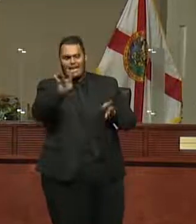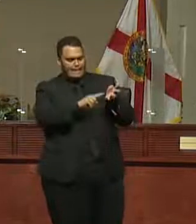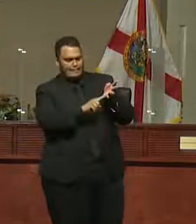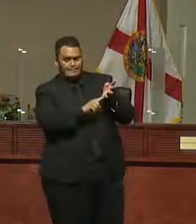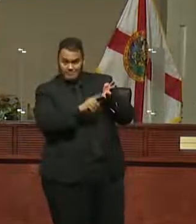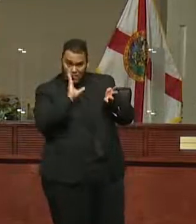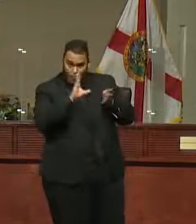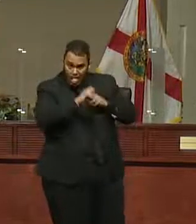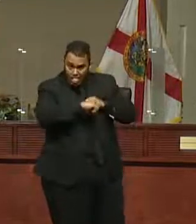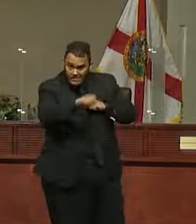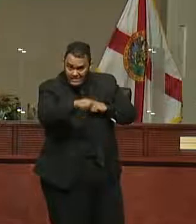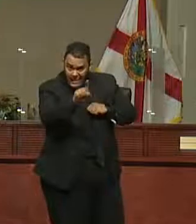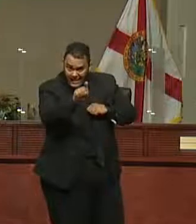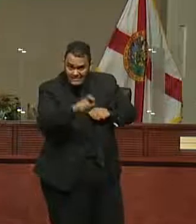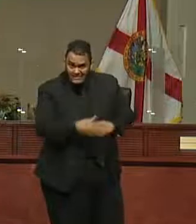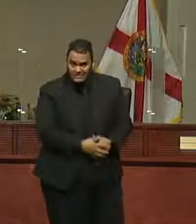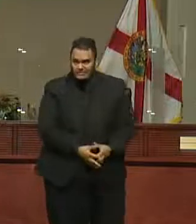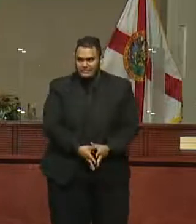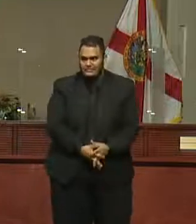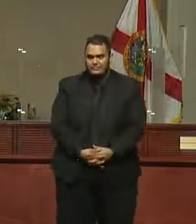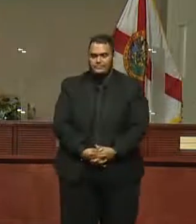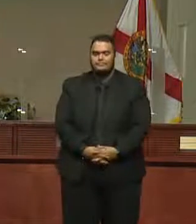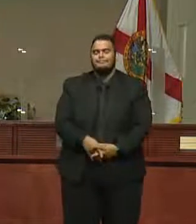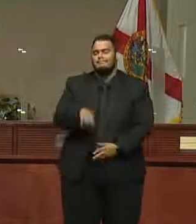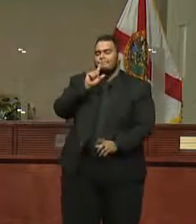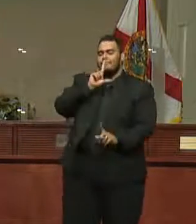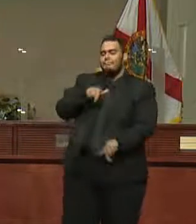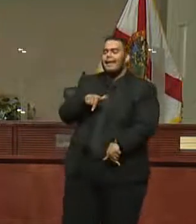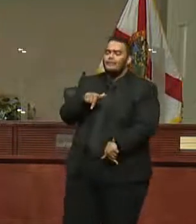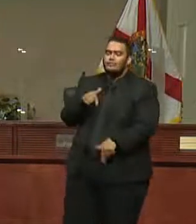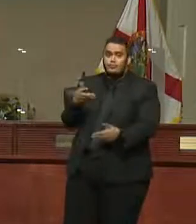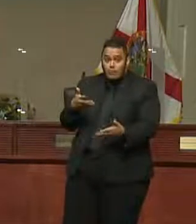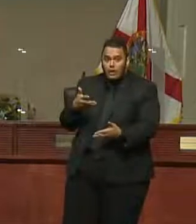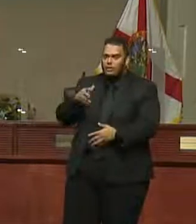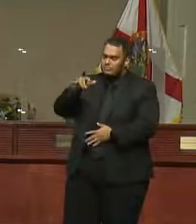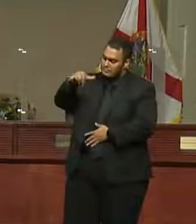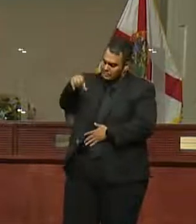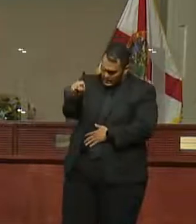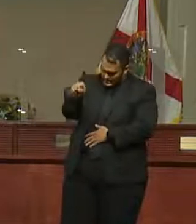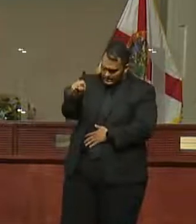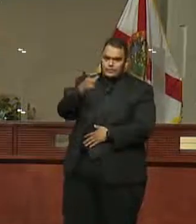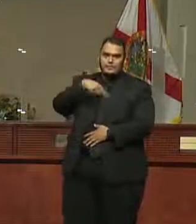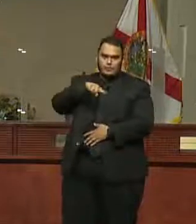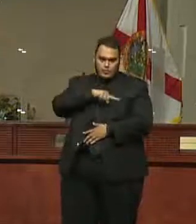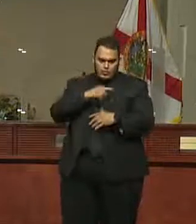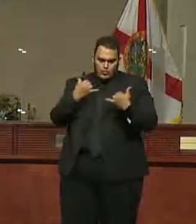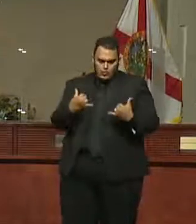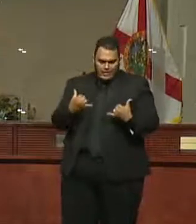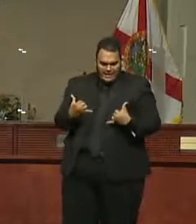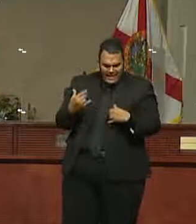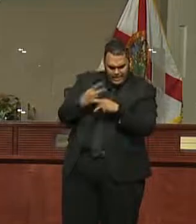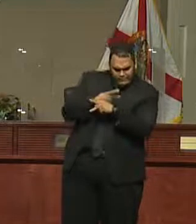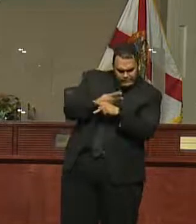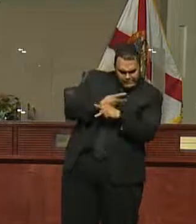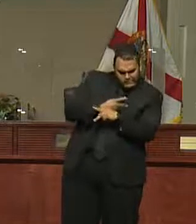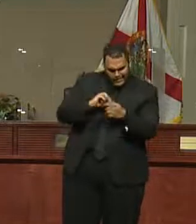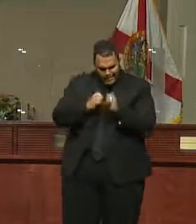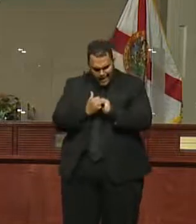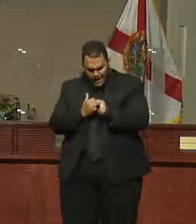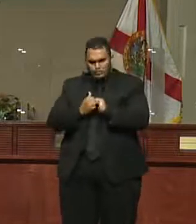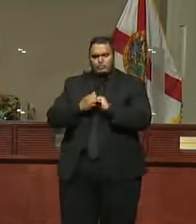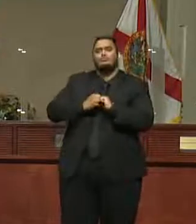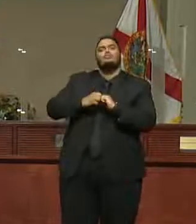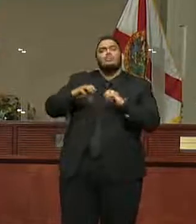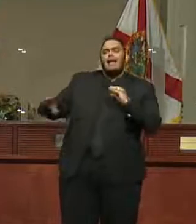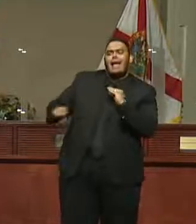The answer is yes. We're exploring the potential for expanding the testing, but we're